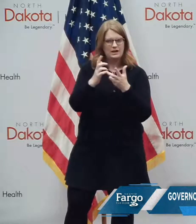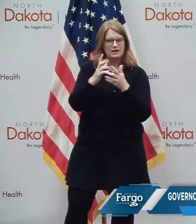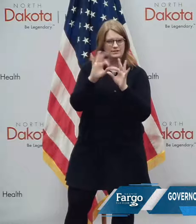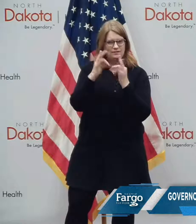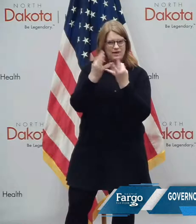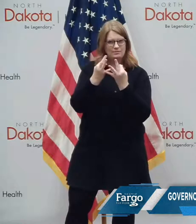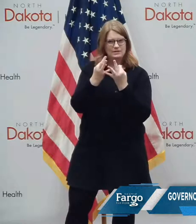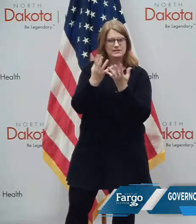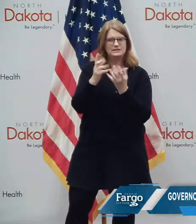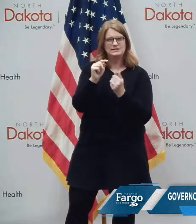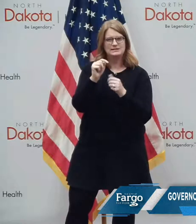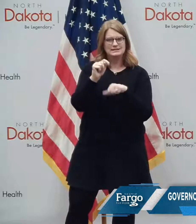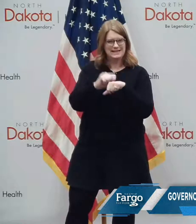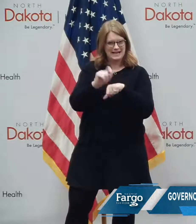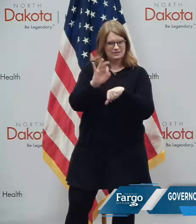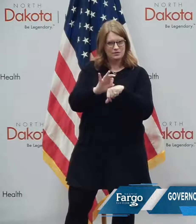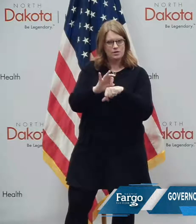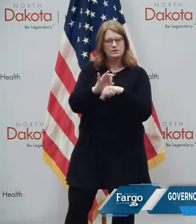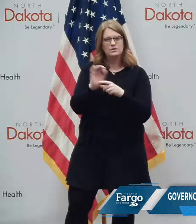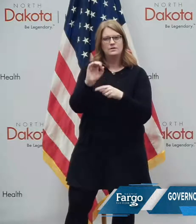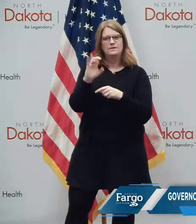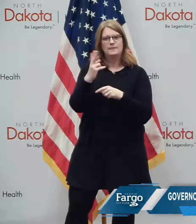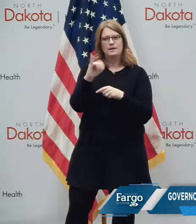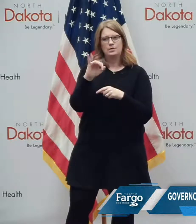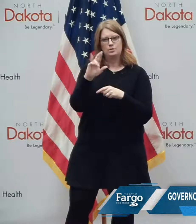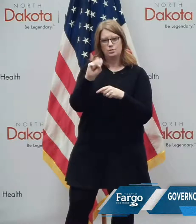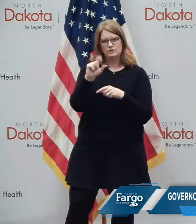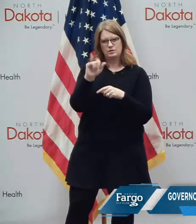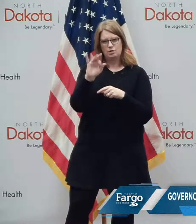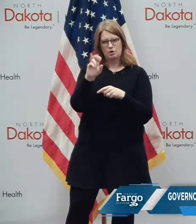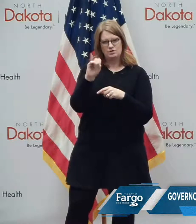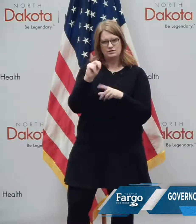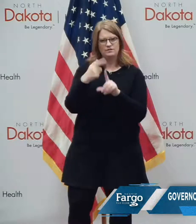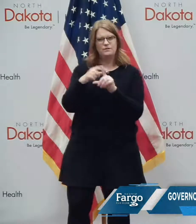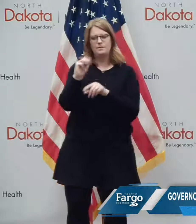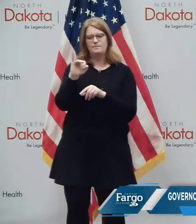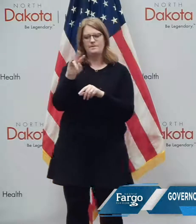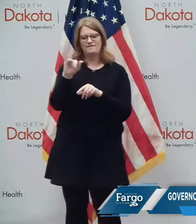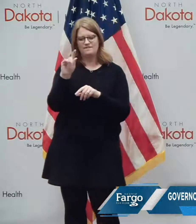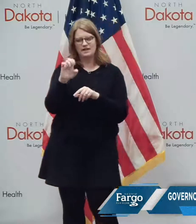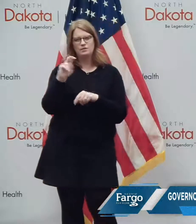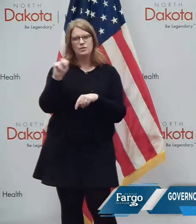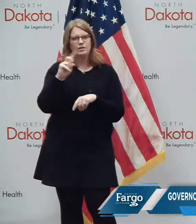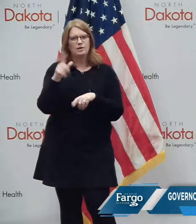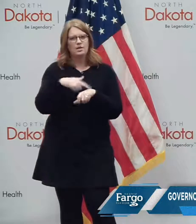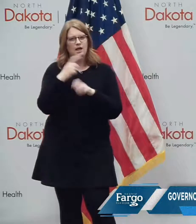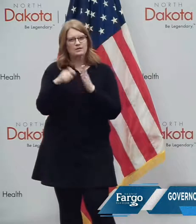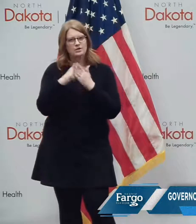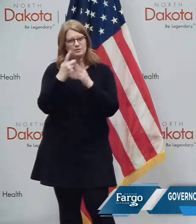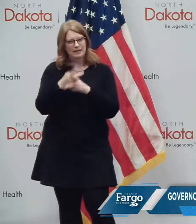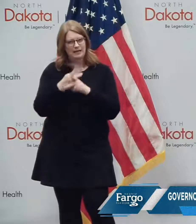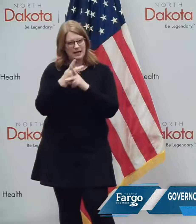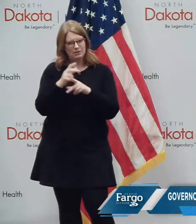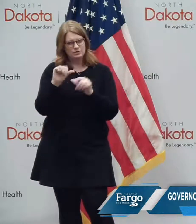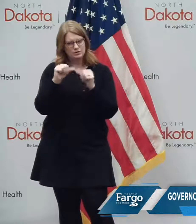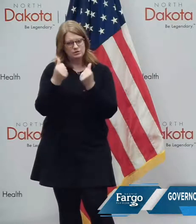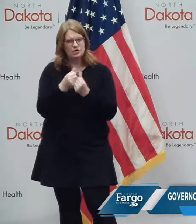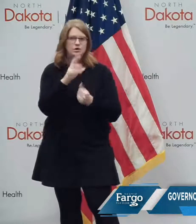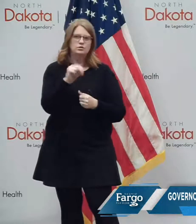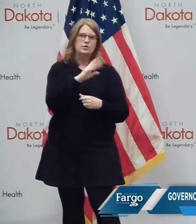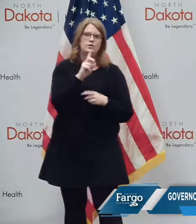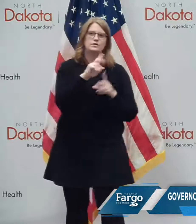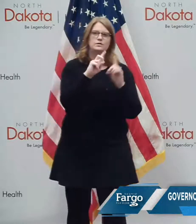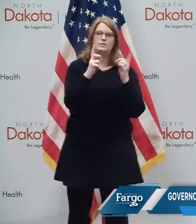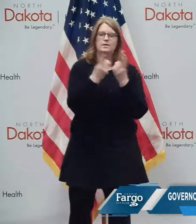chaired by Chris Larson, who's a resident of Luther Memorial Homes in Mayville, the North Dakota Long-Term Care Association, North Dakota Department of Human Services